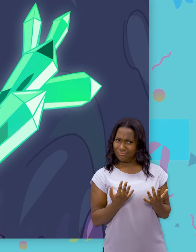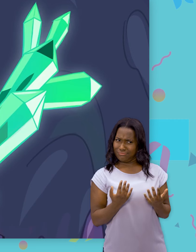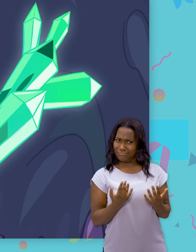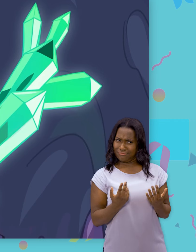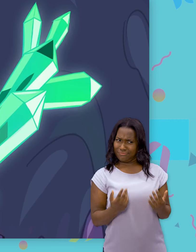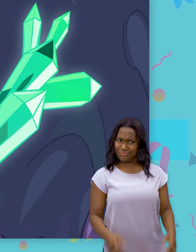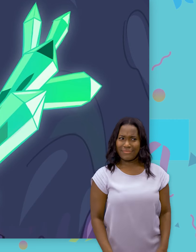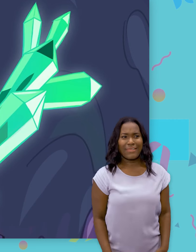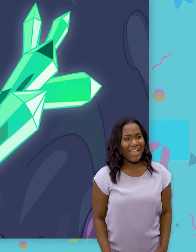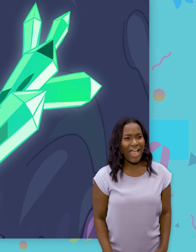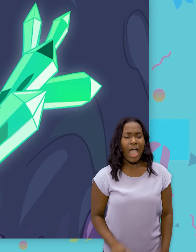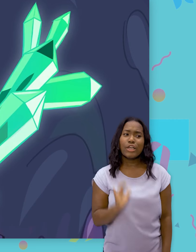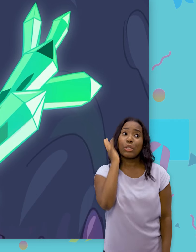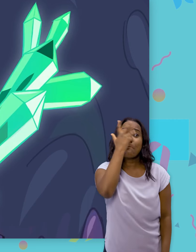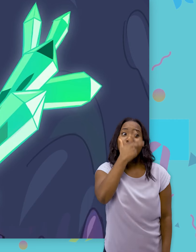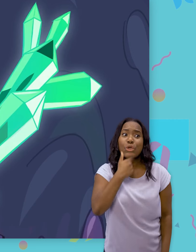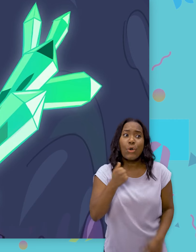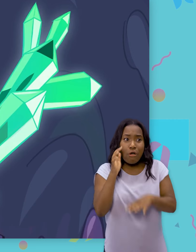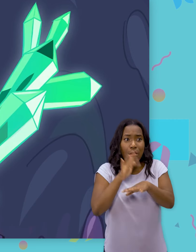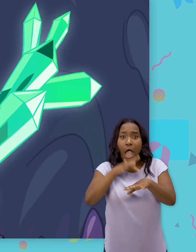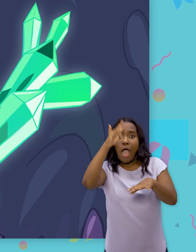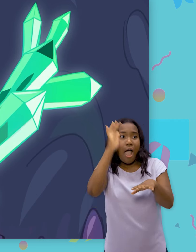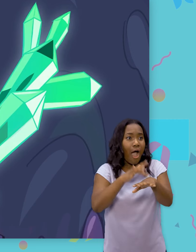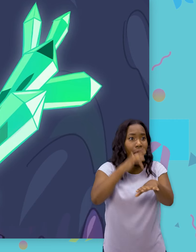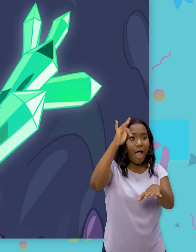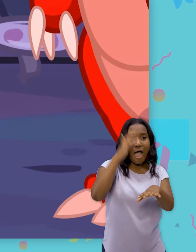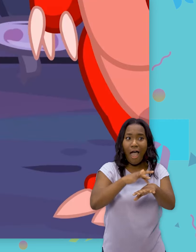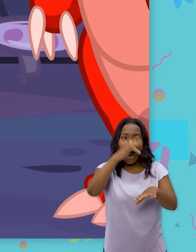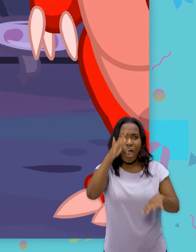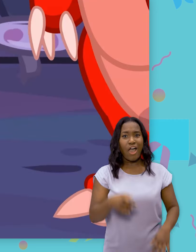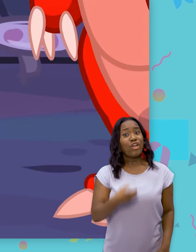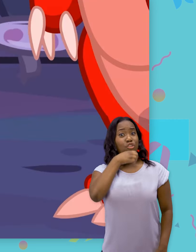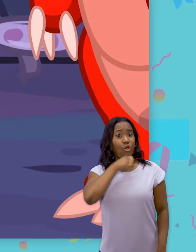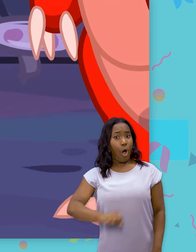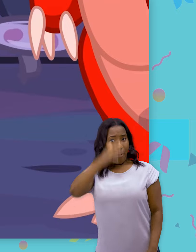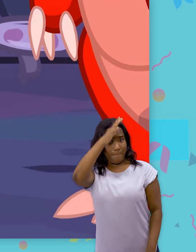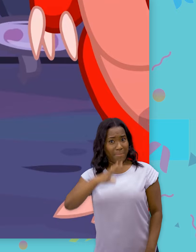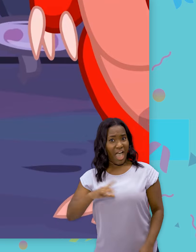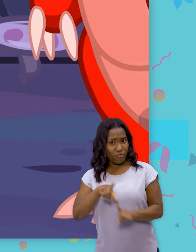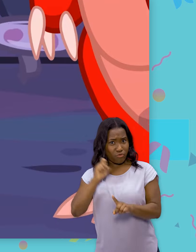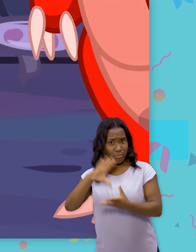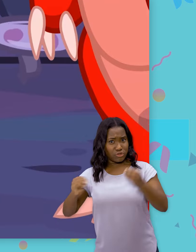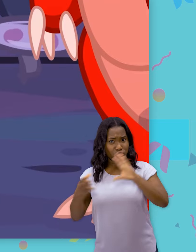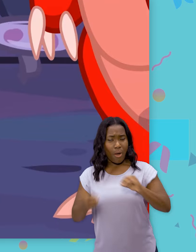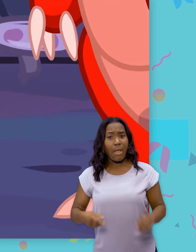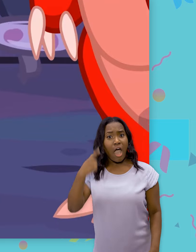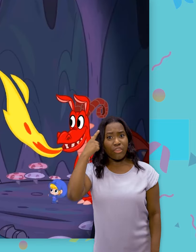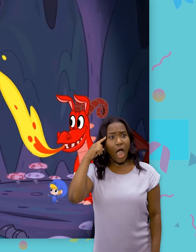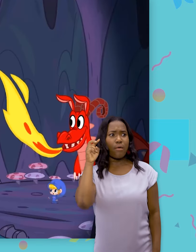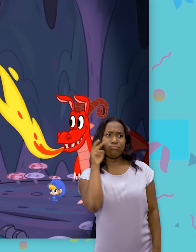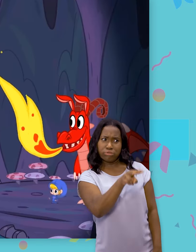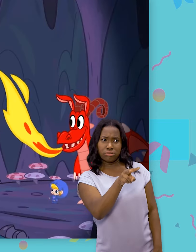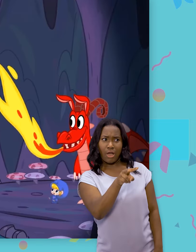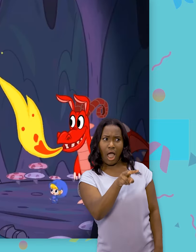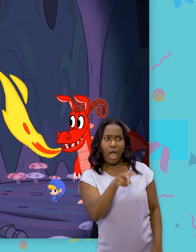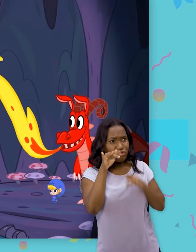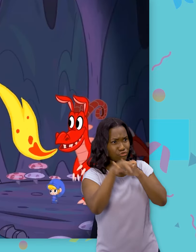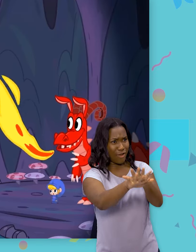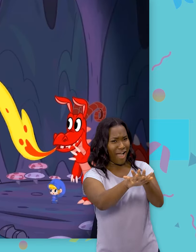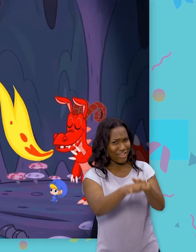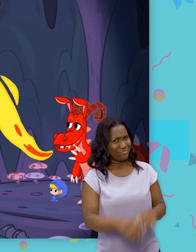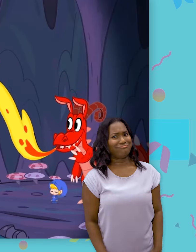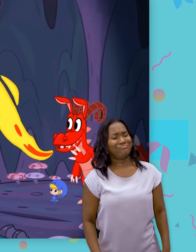Wait a minute. It's just big, beautiful crystals. The old lumberjack probably saw these crystals and thought that